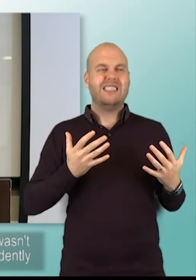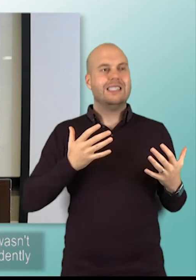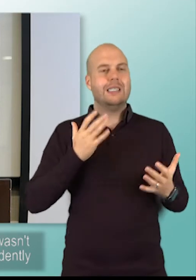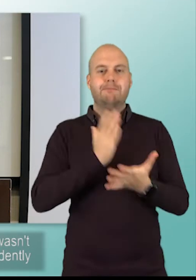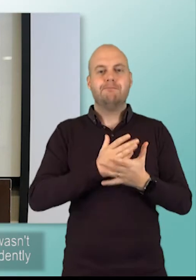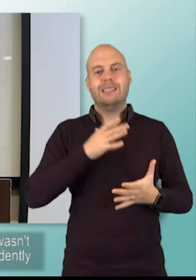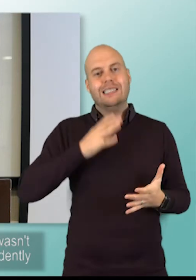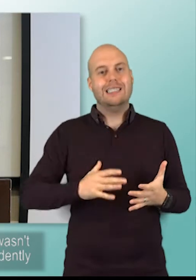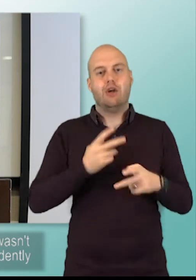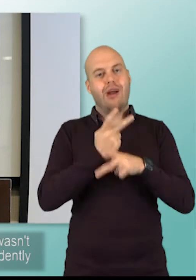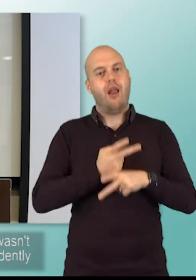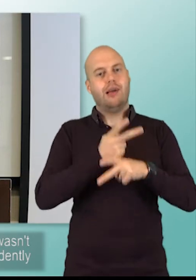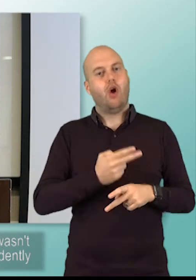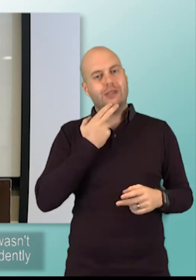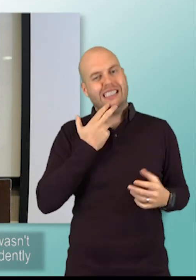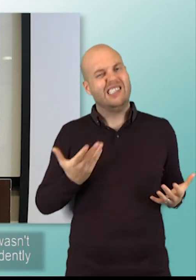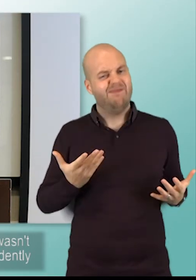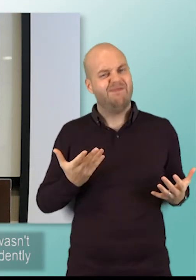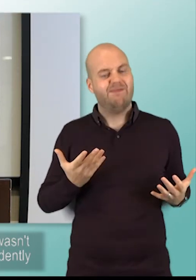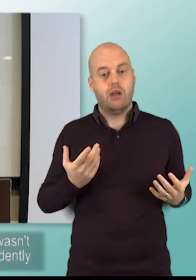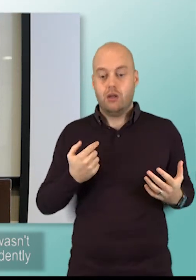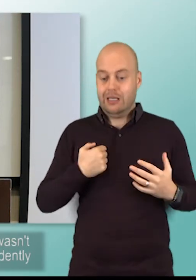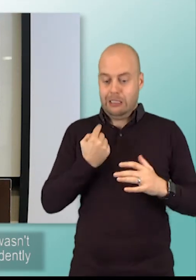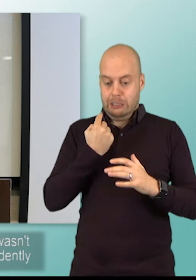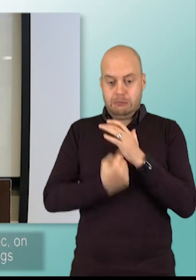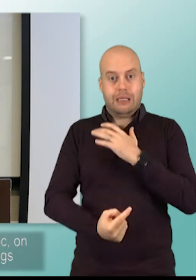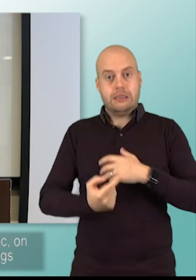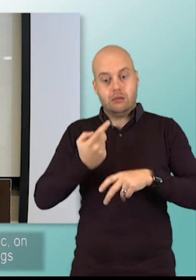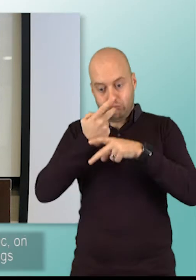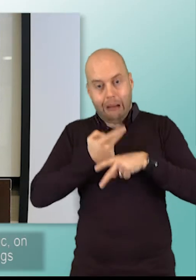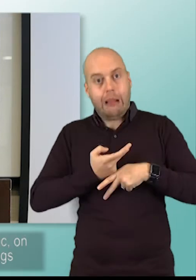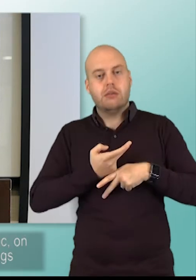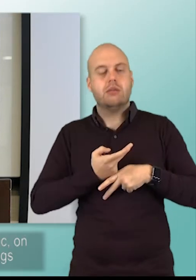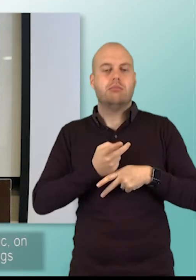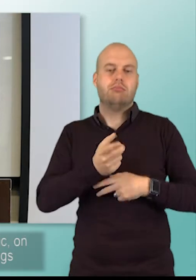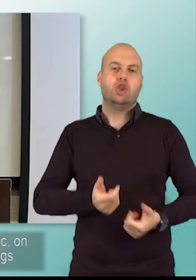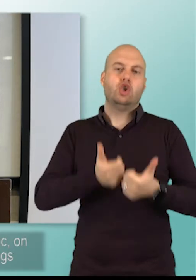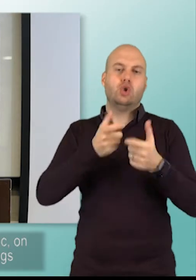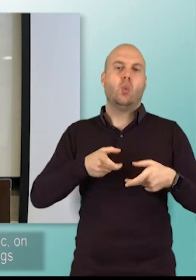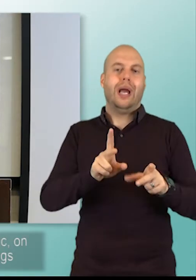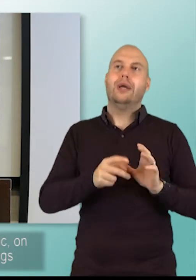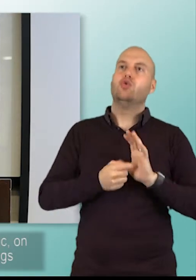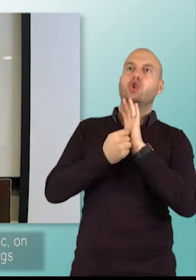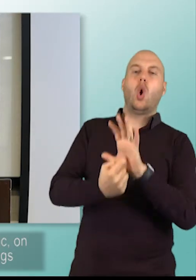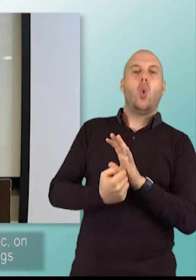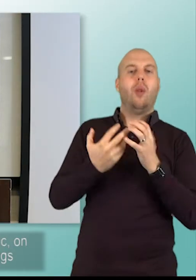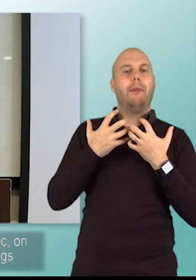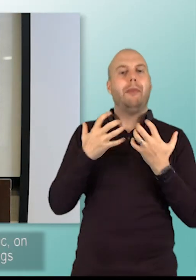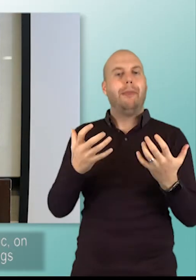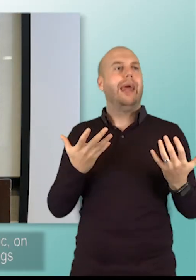imposed. Sector recognised that being independently regulated was a good way of